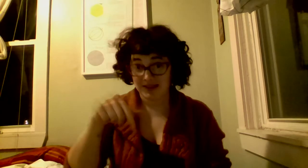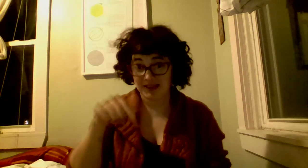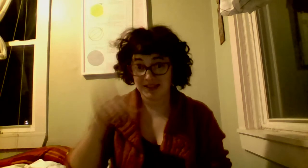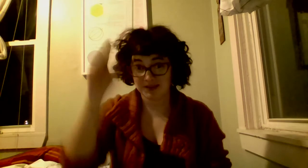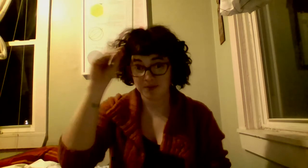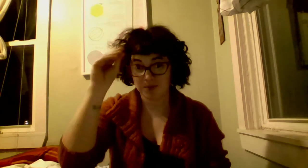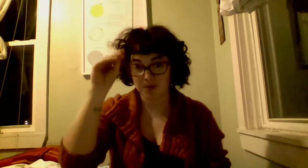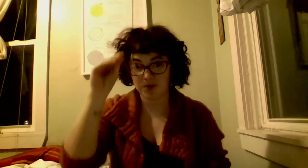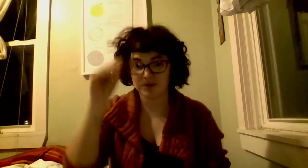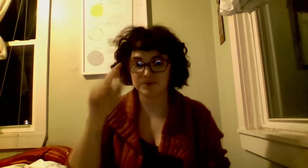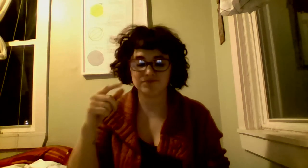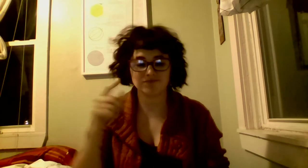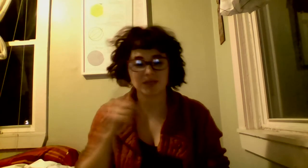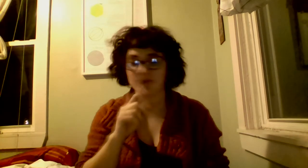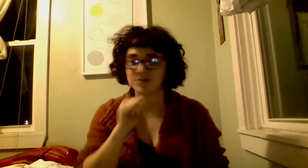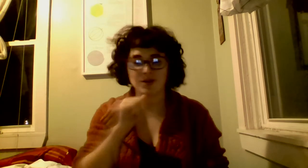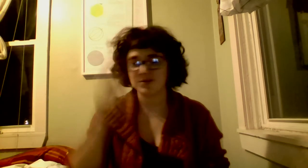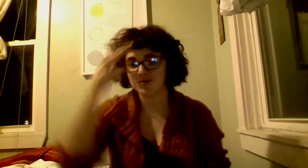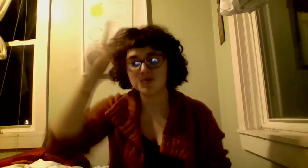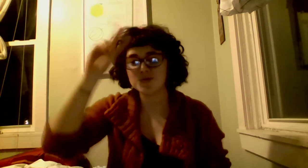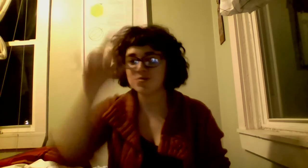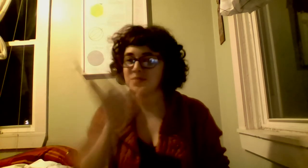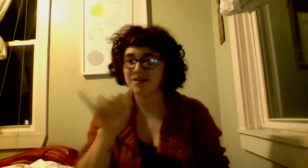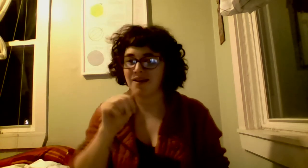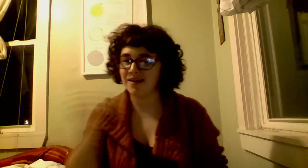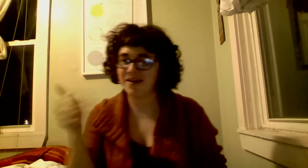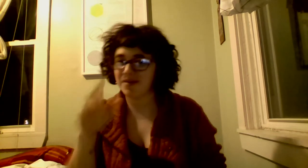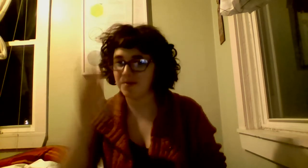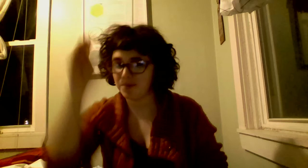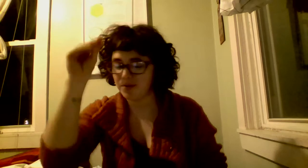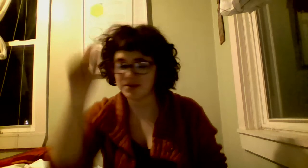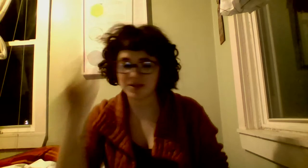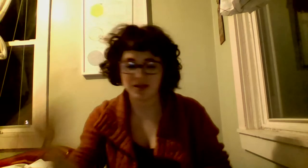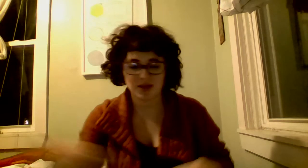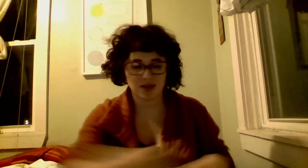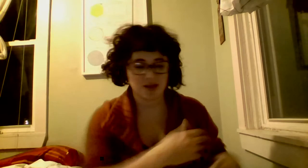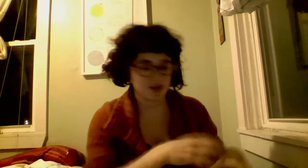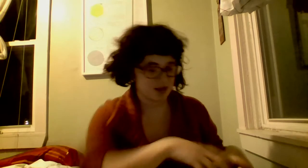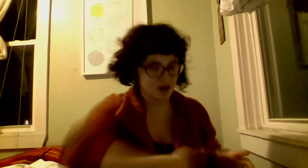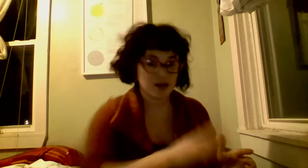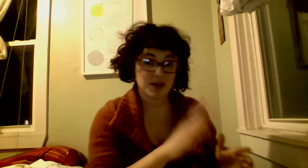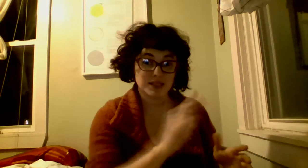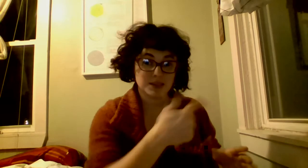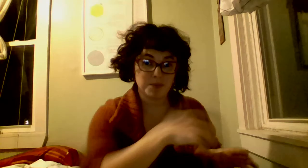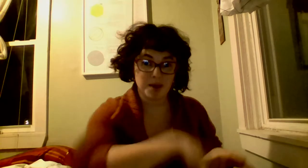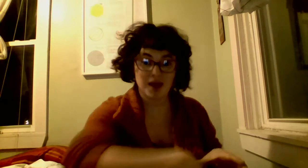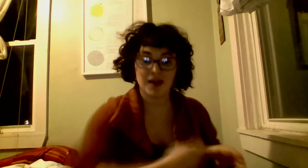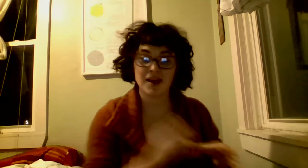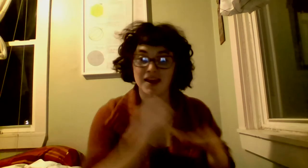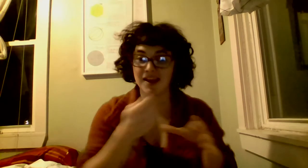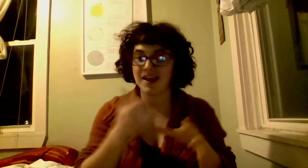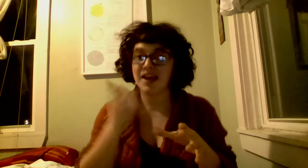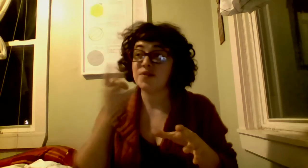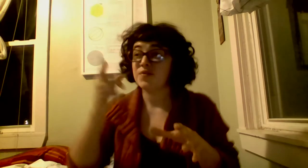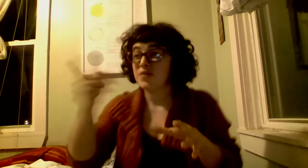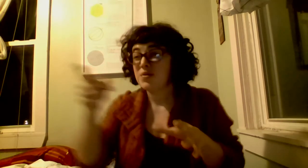to his backpack, got out one of the cheese curds and held it up, saying, "If you don't watch it, I'm going to squeeze you the way I'm squeezing the